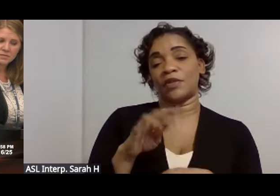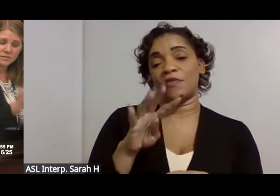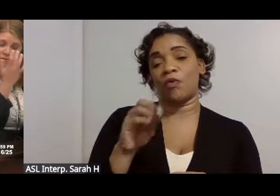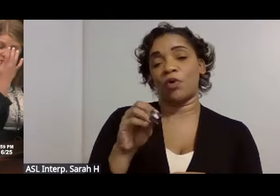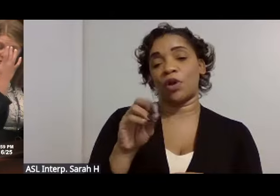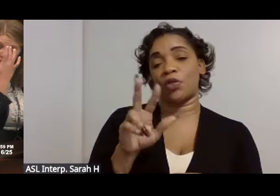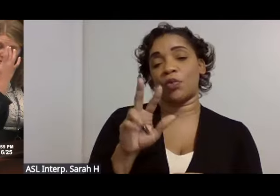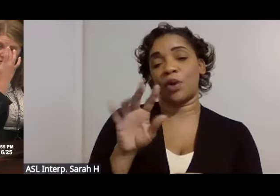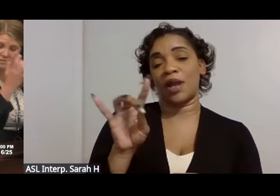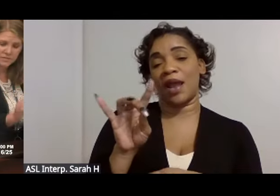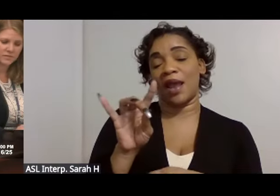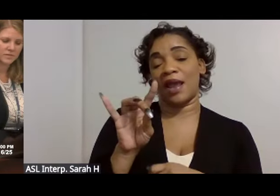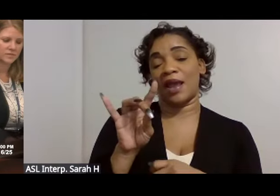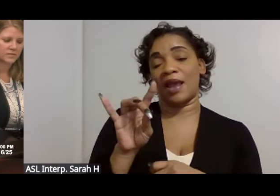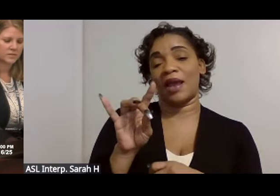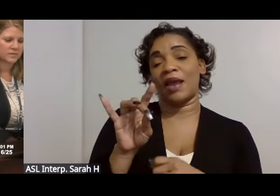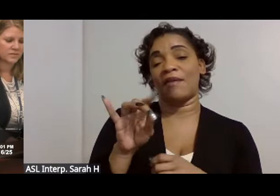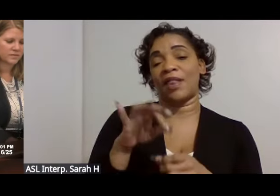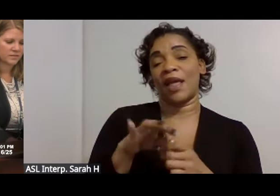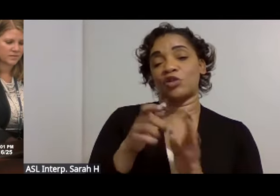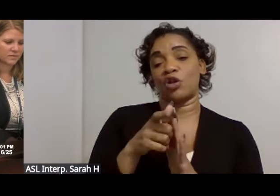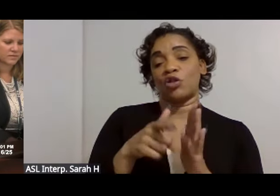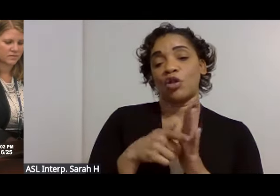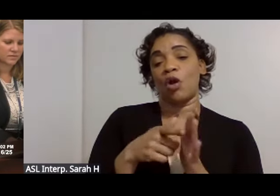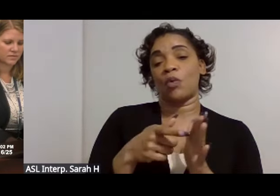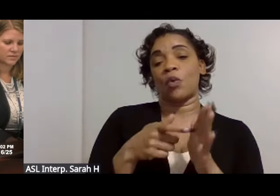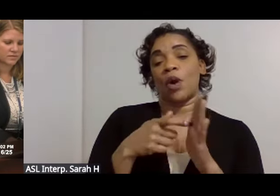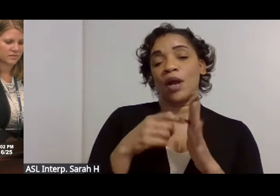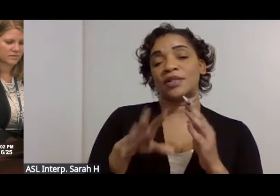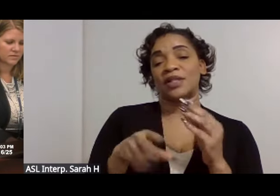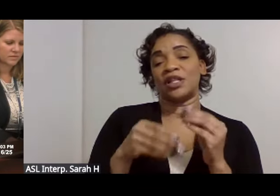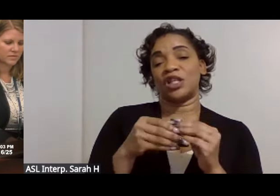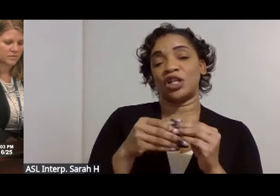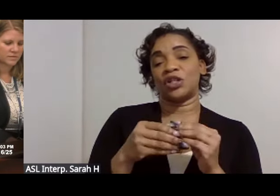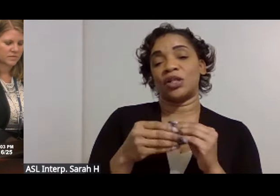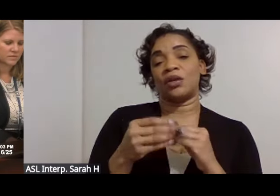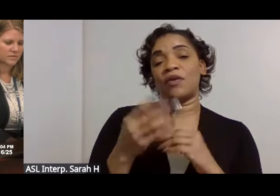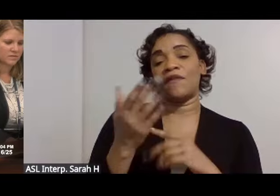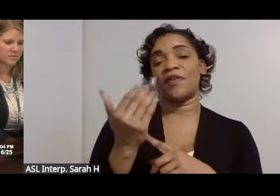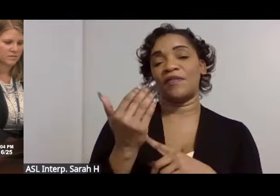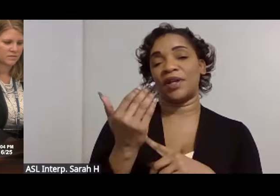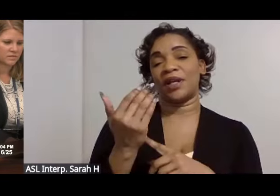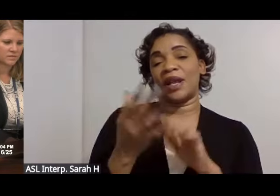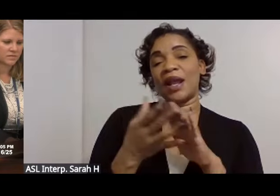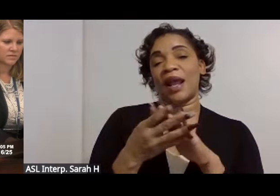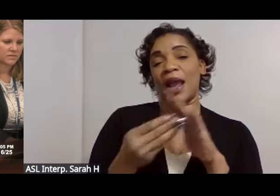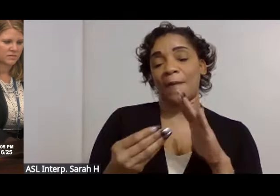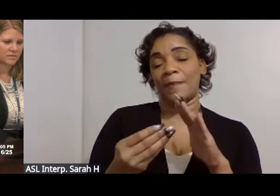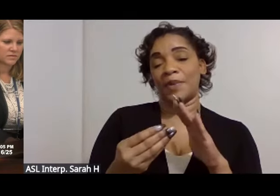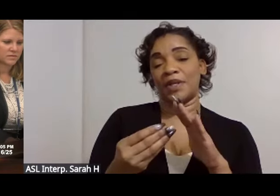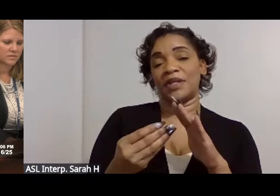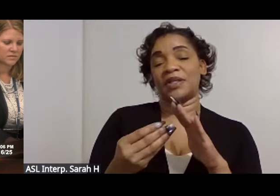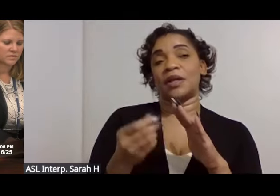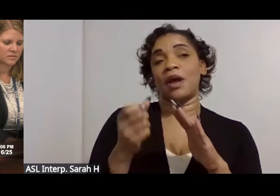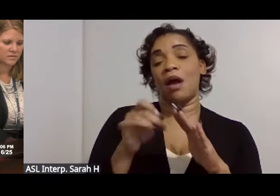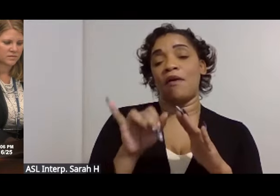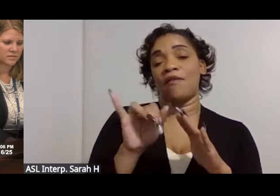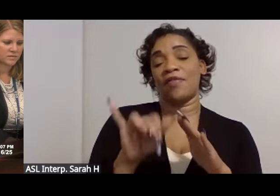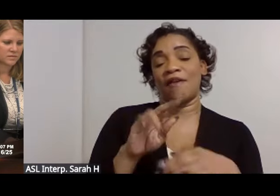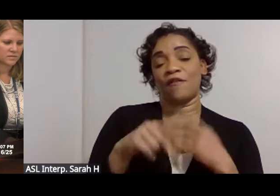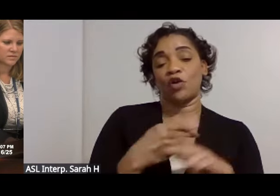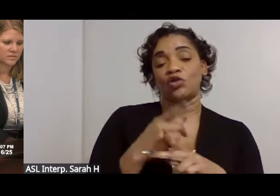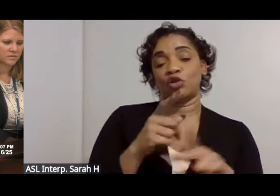requires an additional 15 copies of the as circulated version to be filed with our office. If that does not